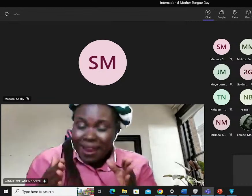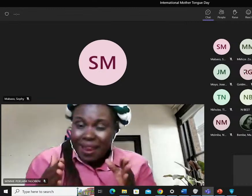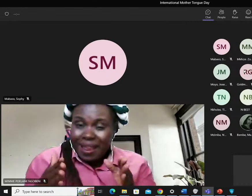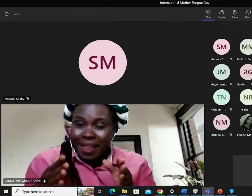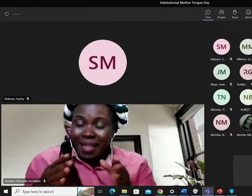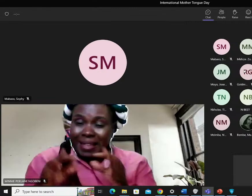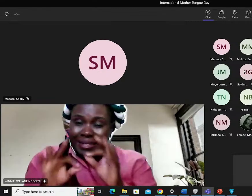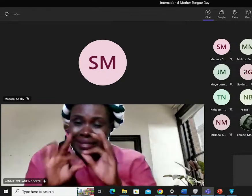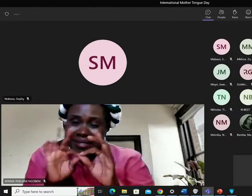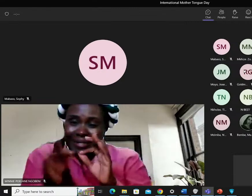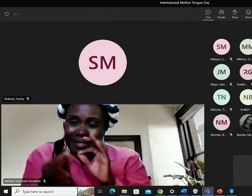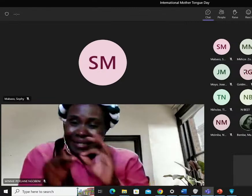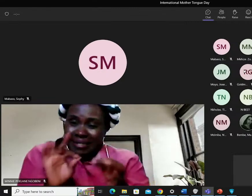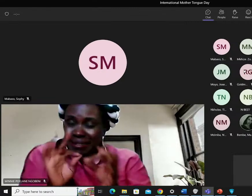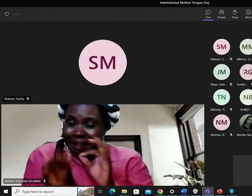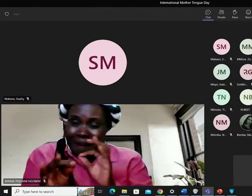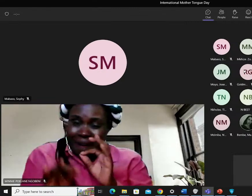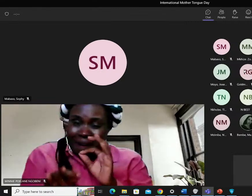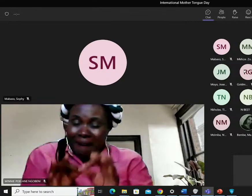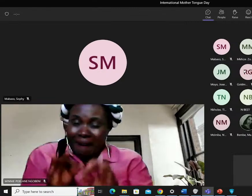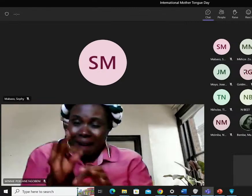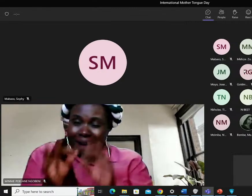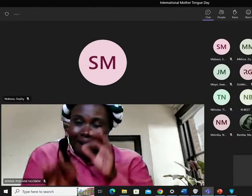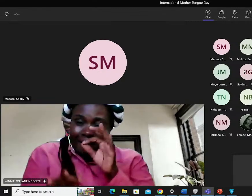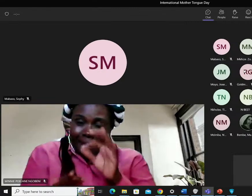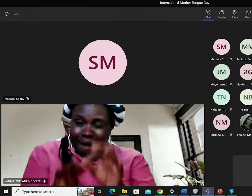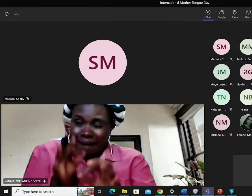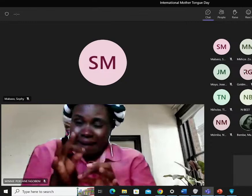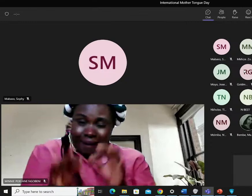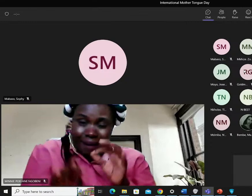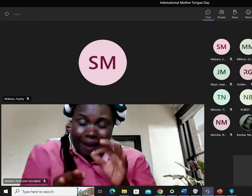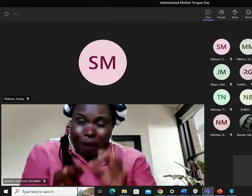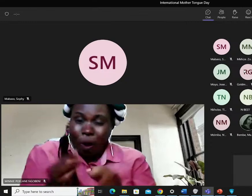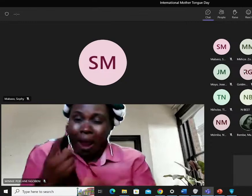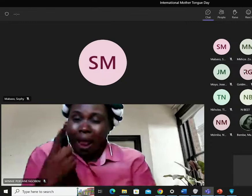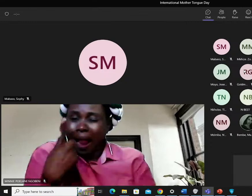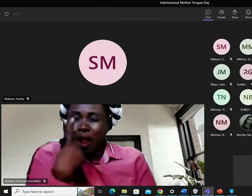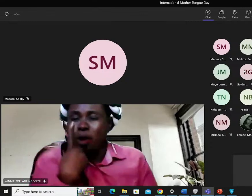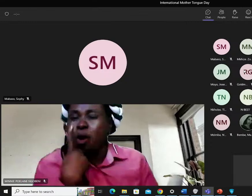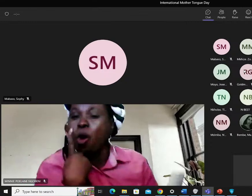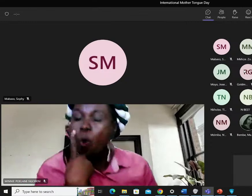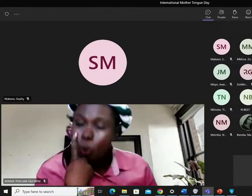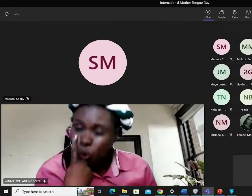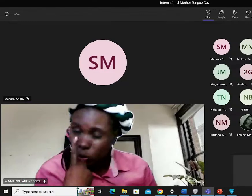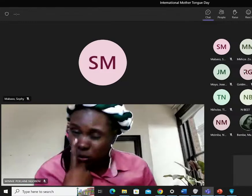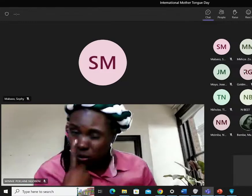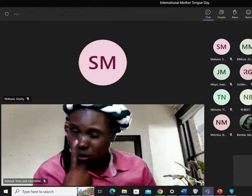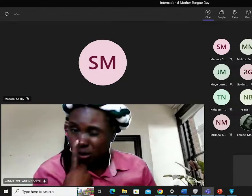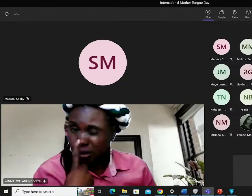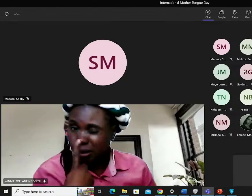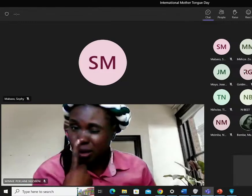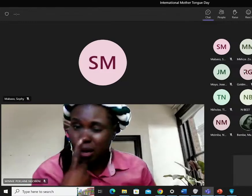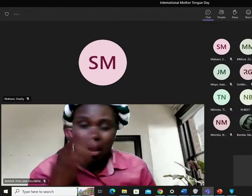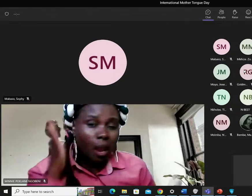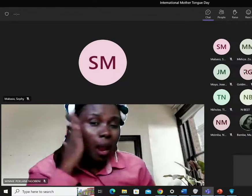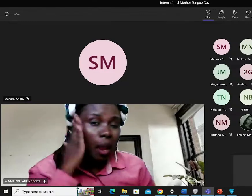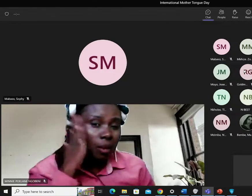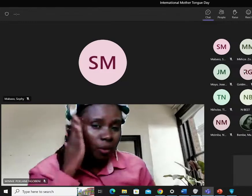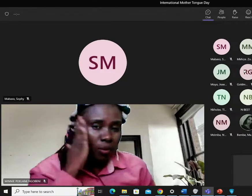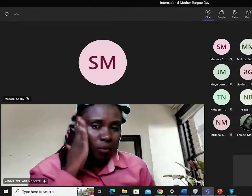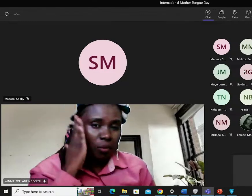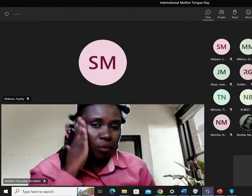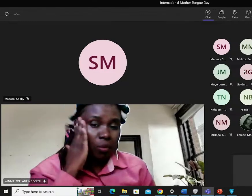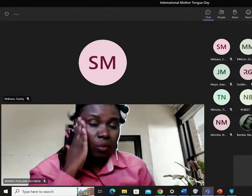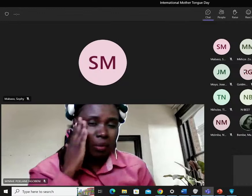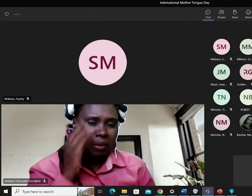signing, interpreting for everyone. And she was alone there. And you know the effort